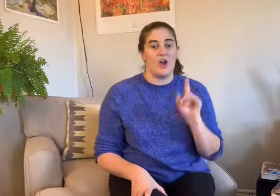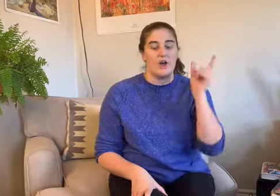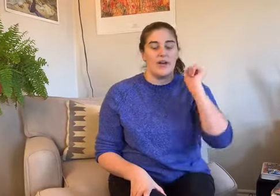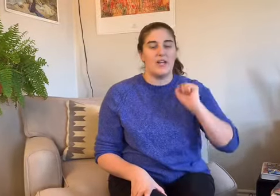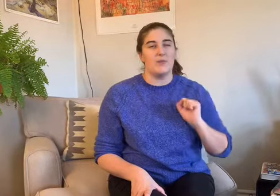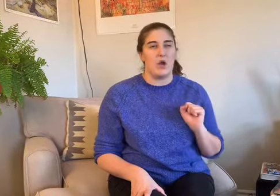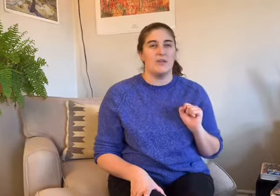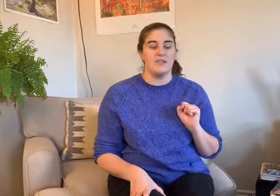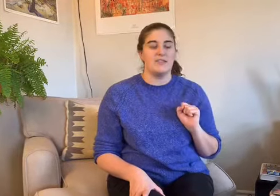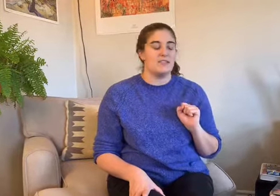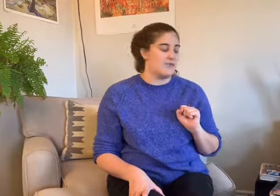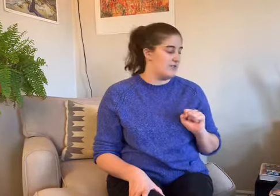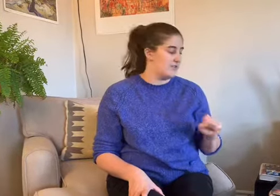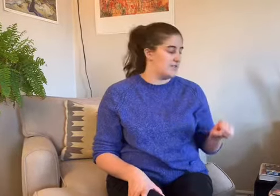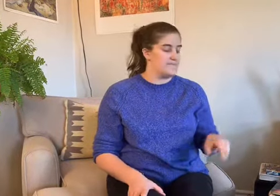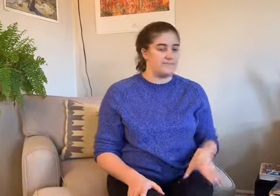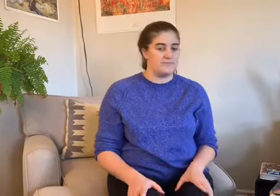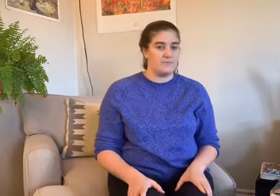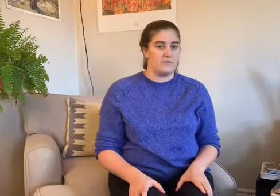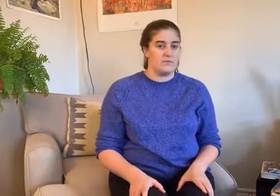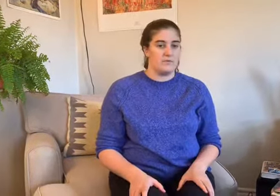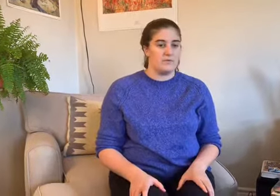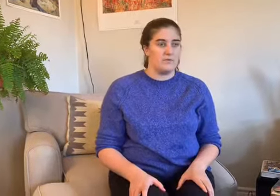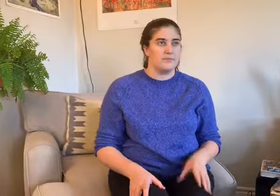right, here we go. Let's listen first.